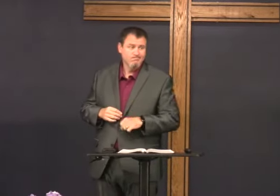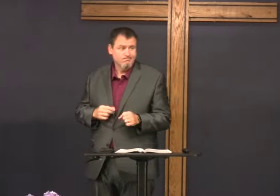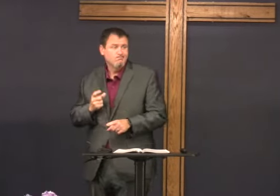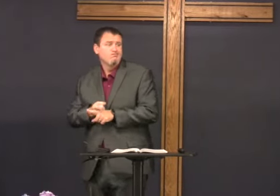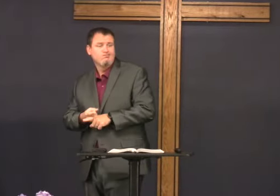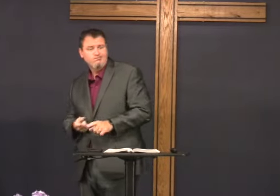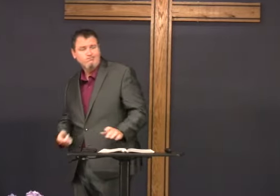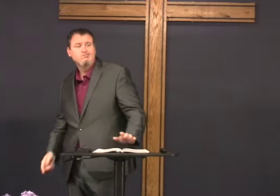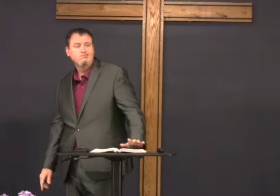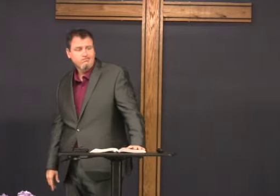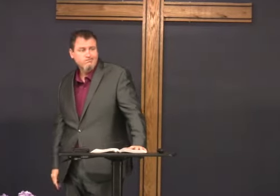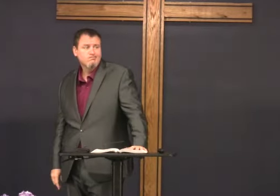I